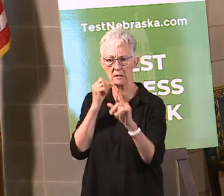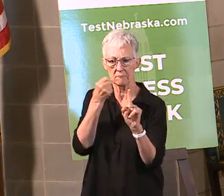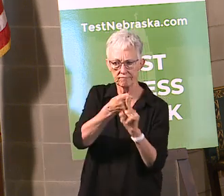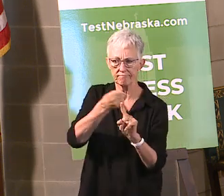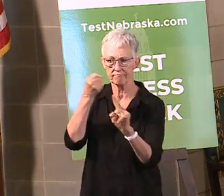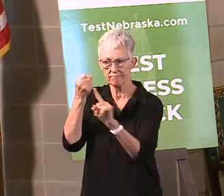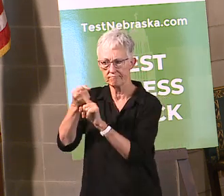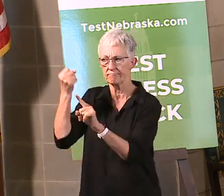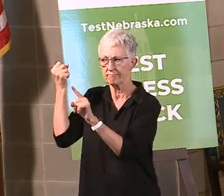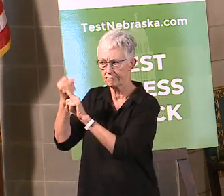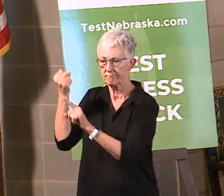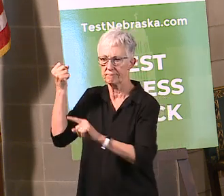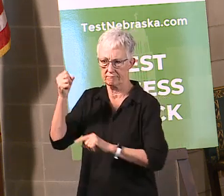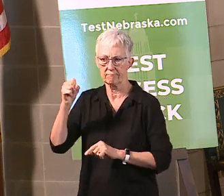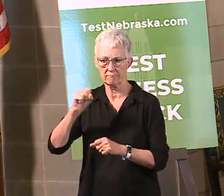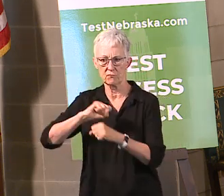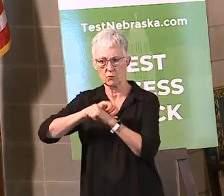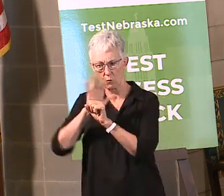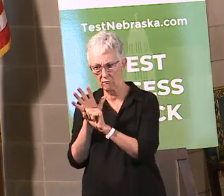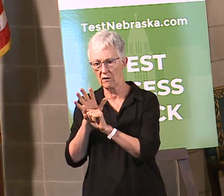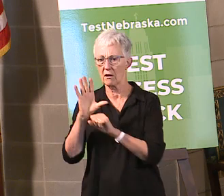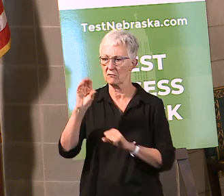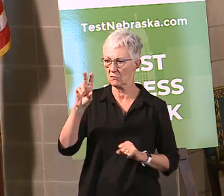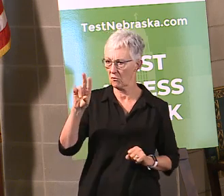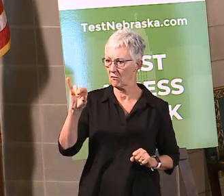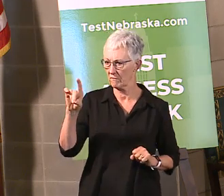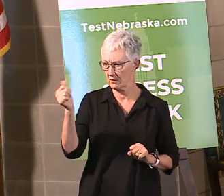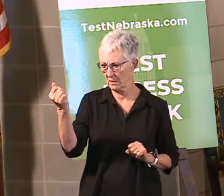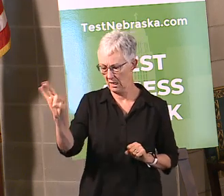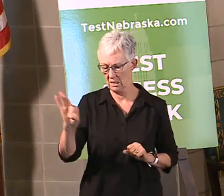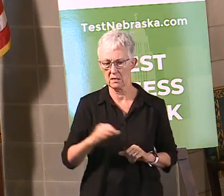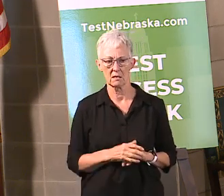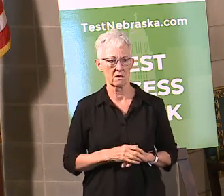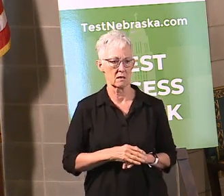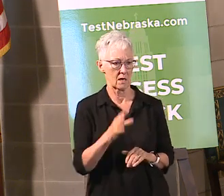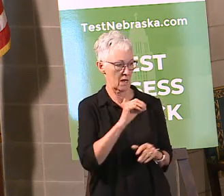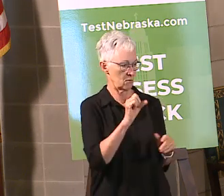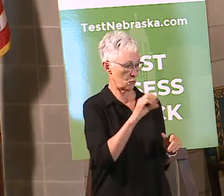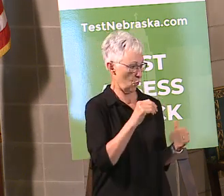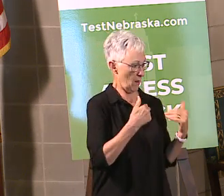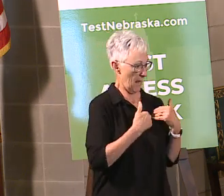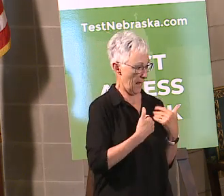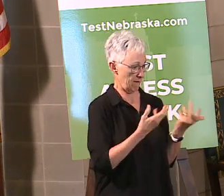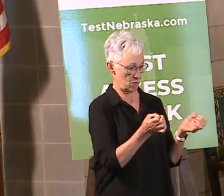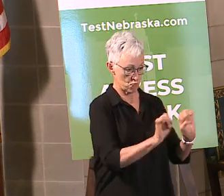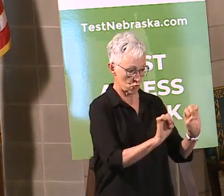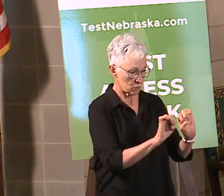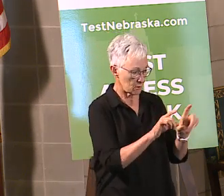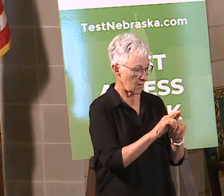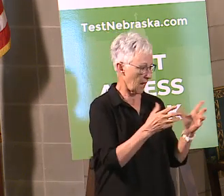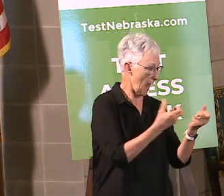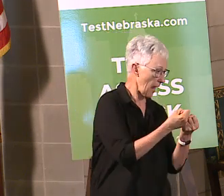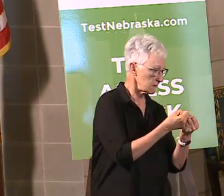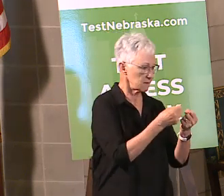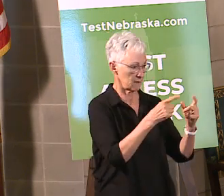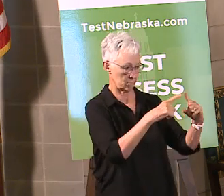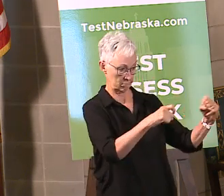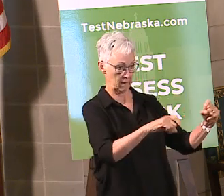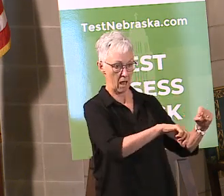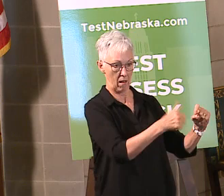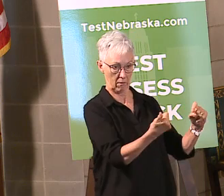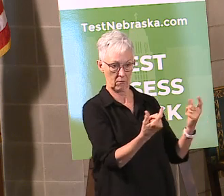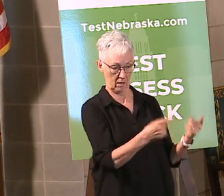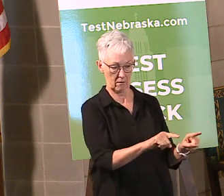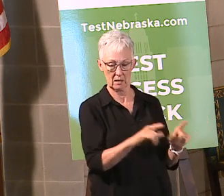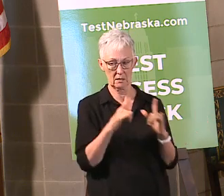that continue to occur in their communities. And now they're dealing with new challenges such as lack of access to appropriate